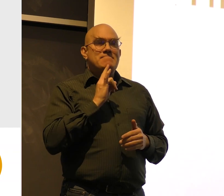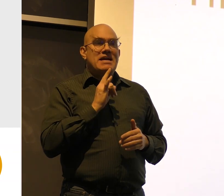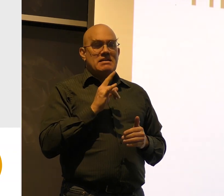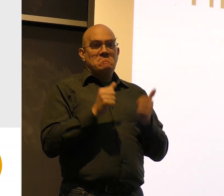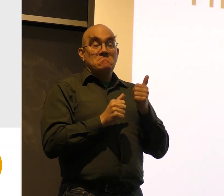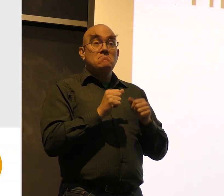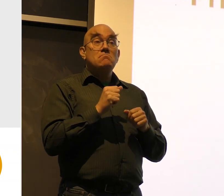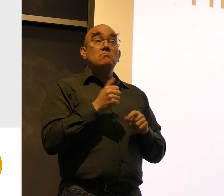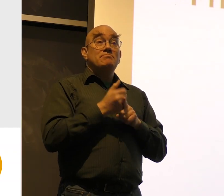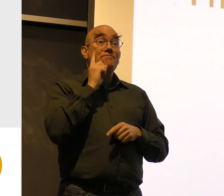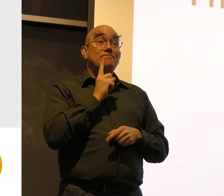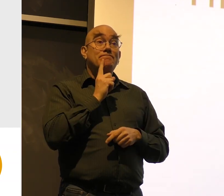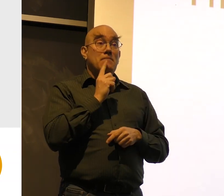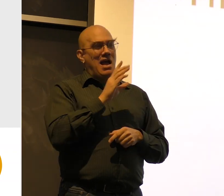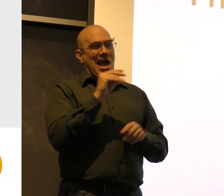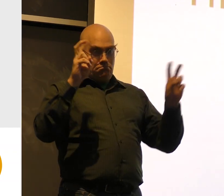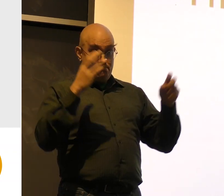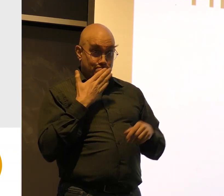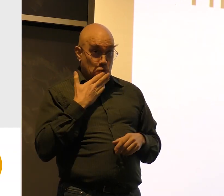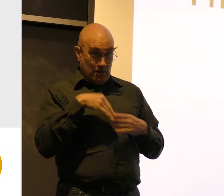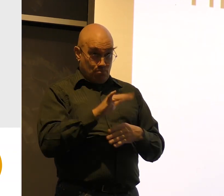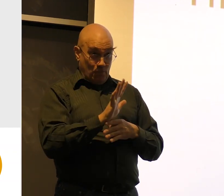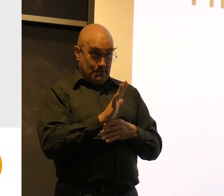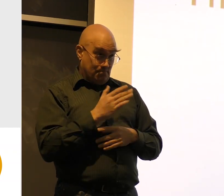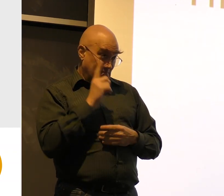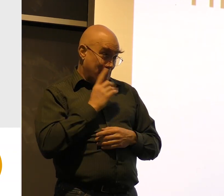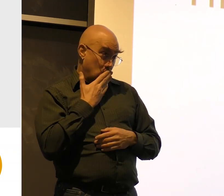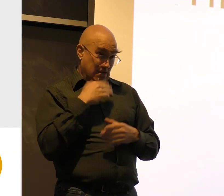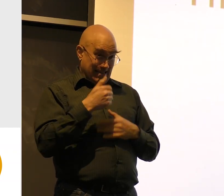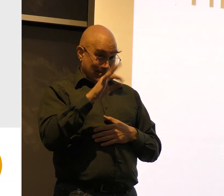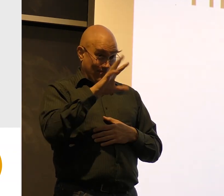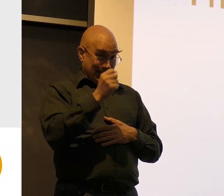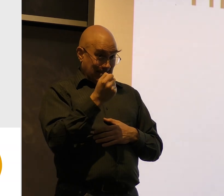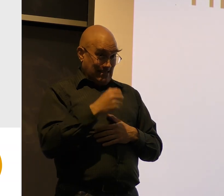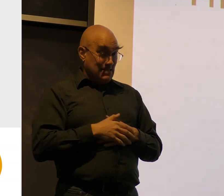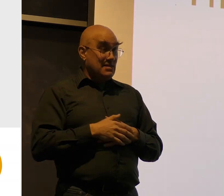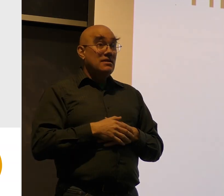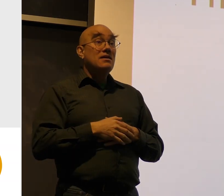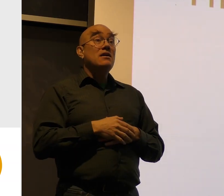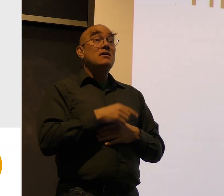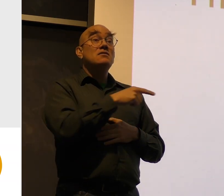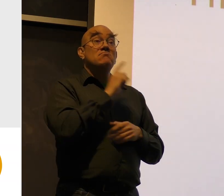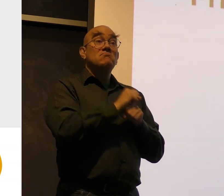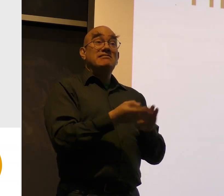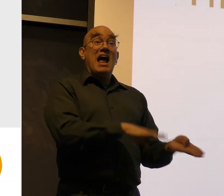maid who works for him who is deaf, and assuming the deaf mute in that movie, remember, it was the 50s.